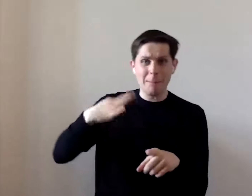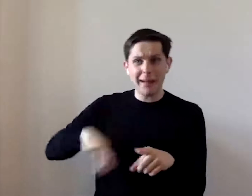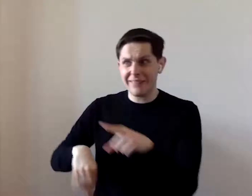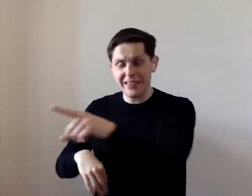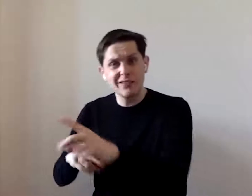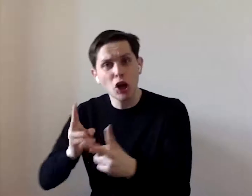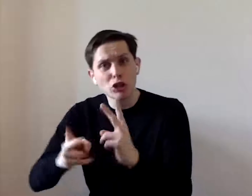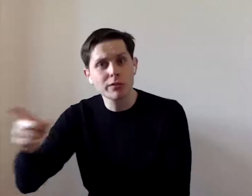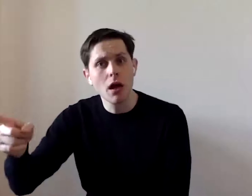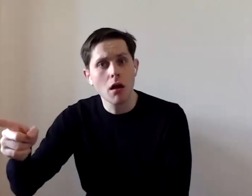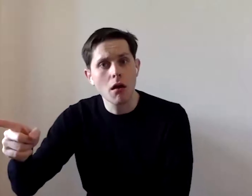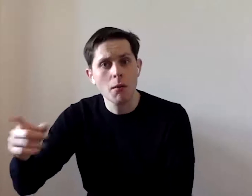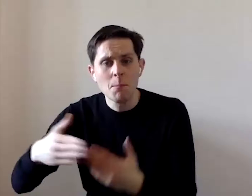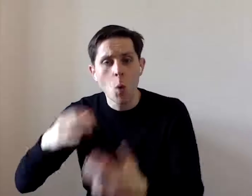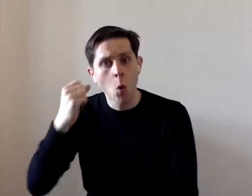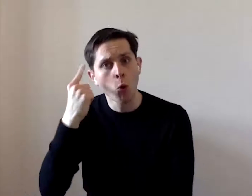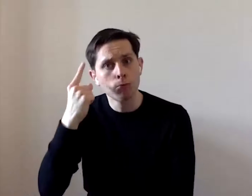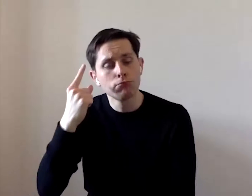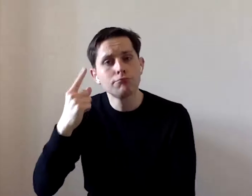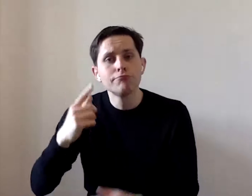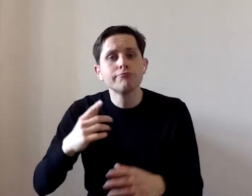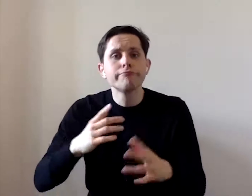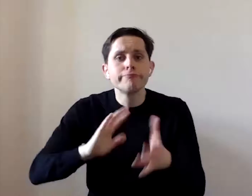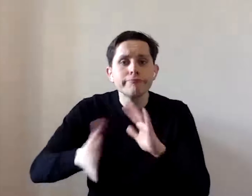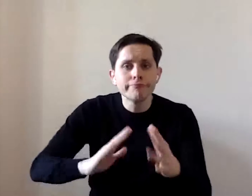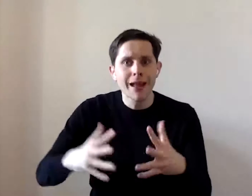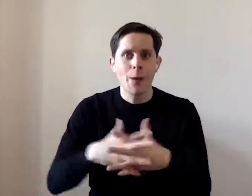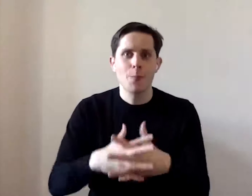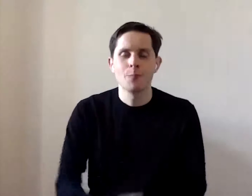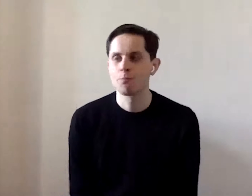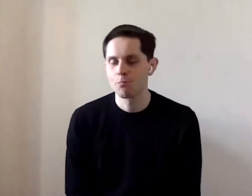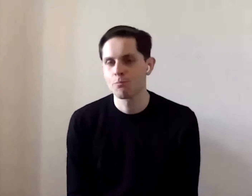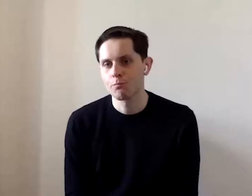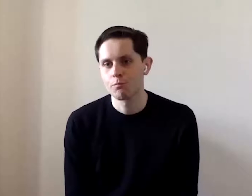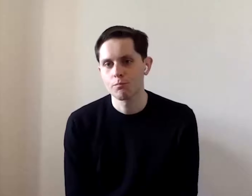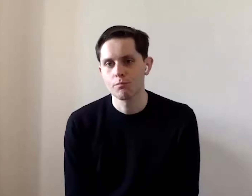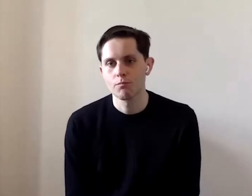was there. So we had the signs, and it meant it was more accessible for me and the interpreters working for me.